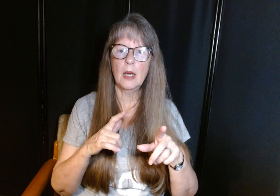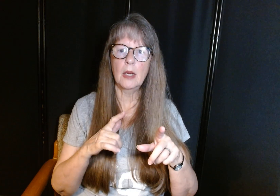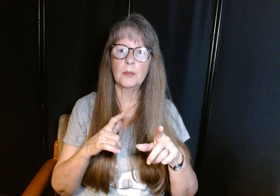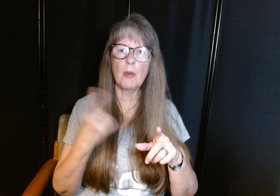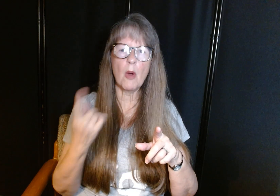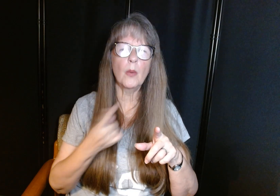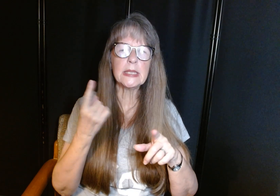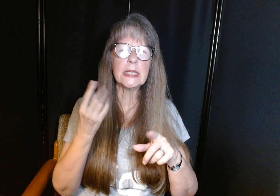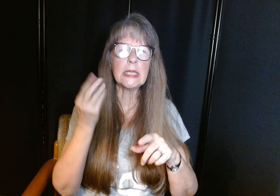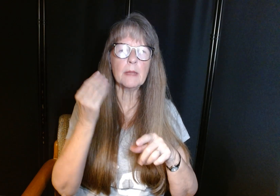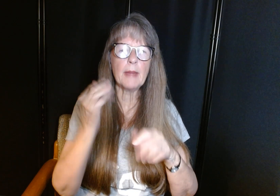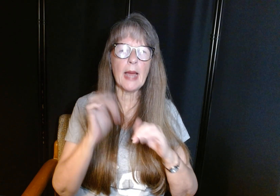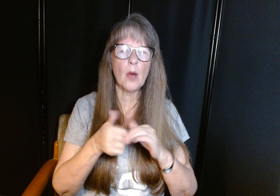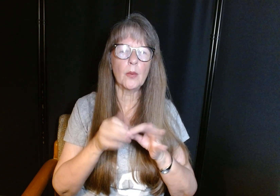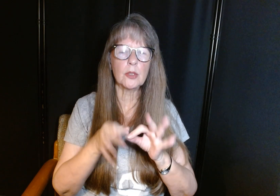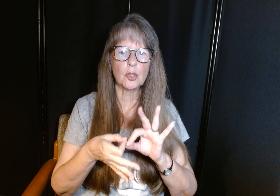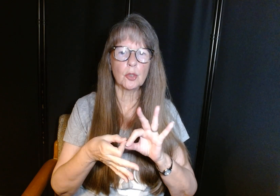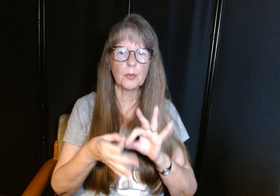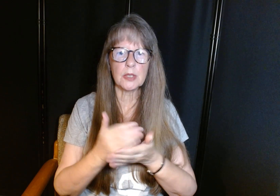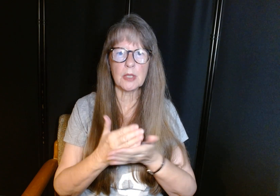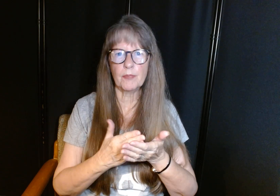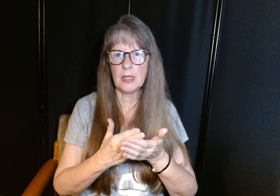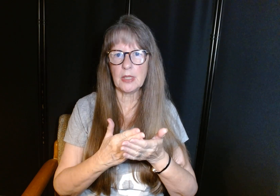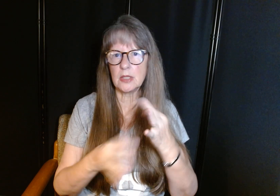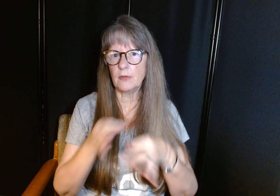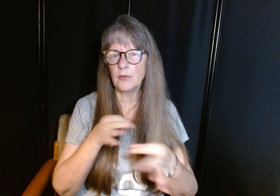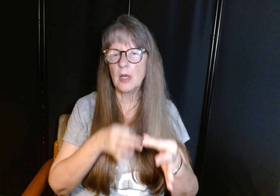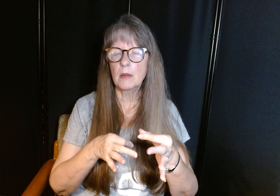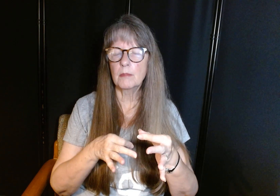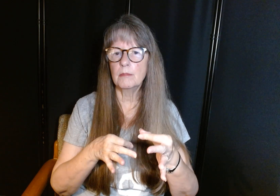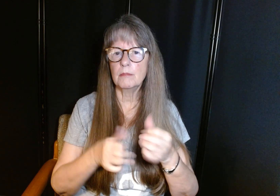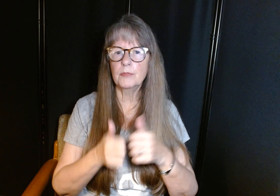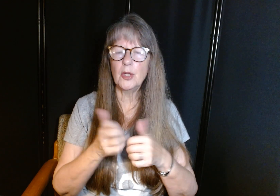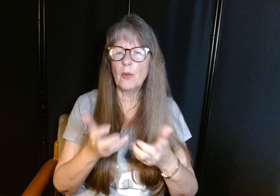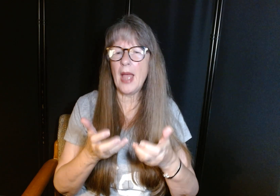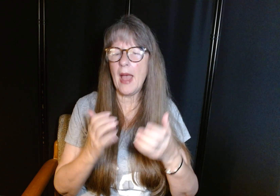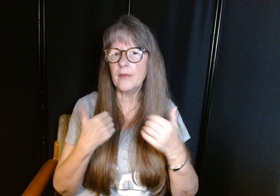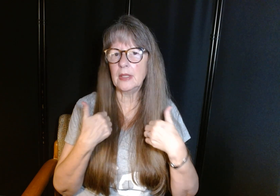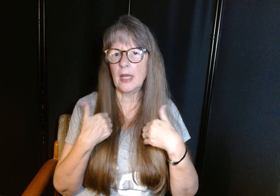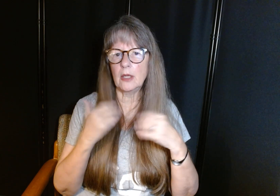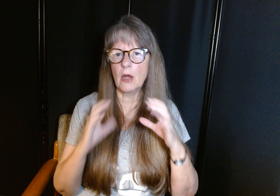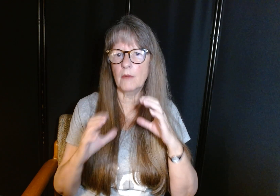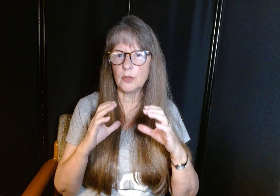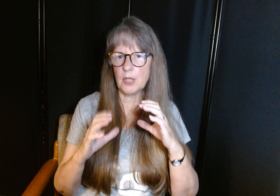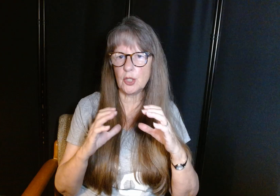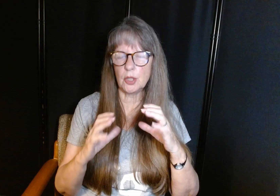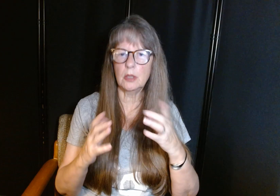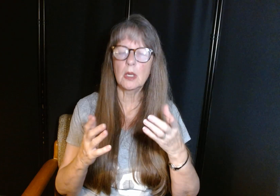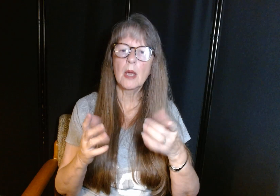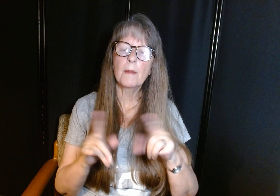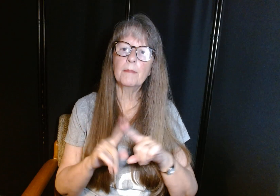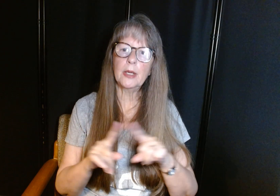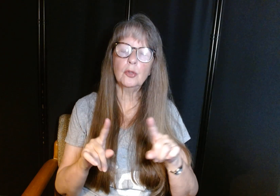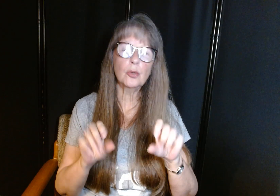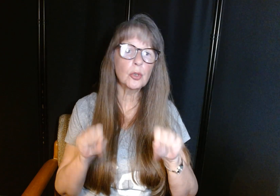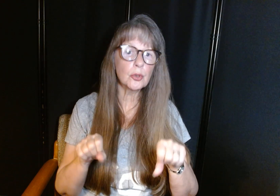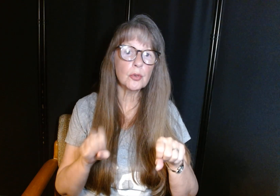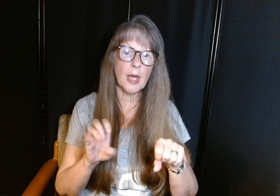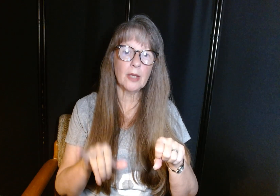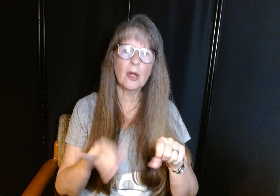So I'm always thinking about how it interprets something instead of having like a conversation. But you could do that, or you